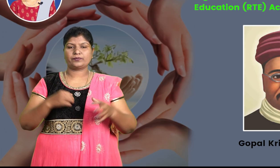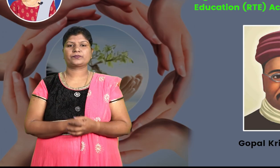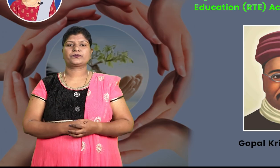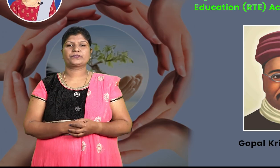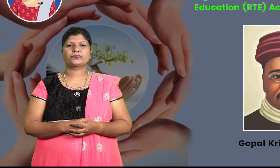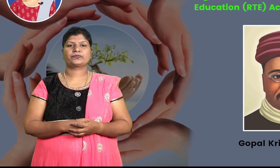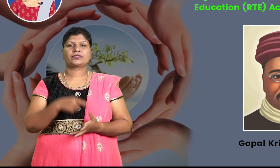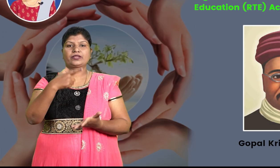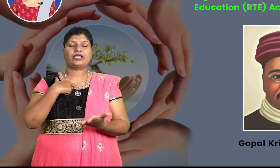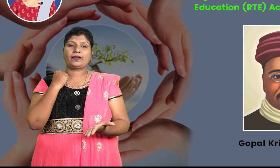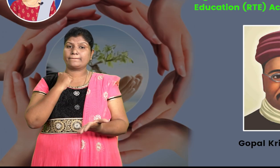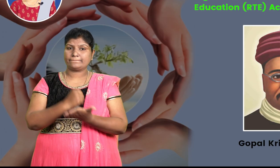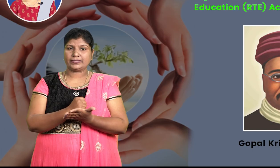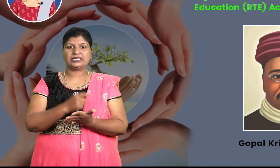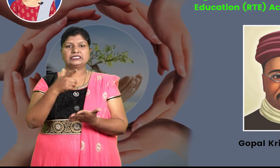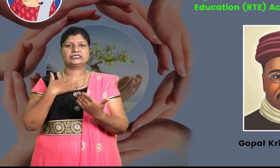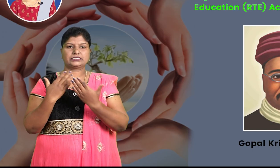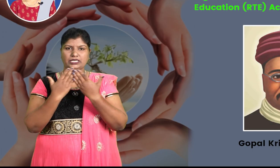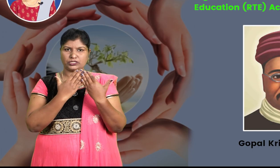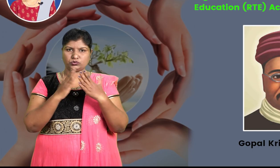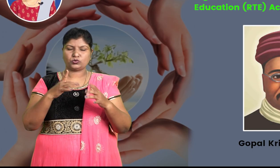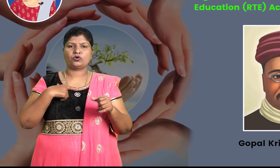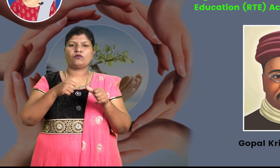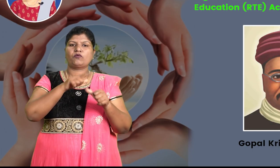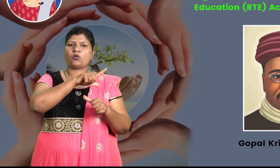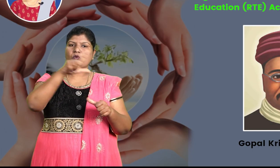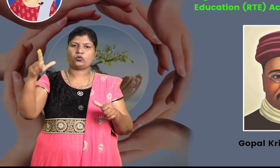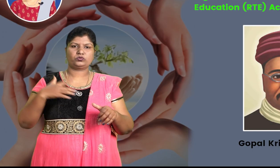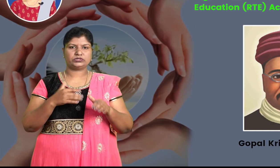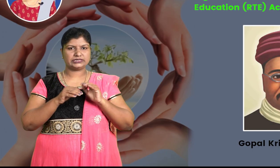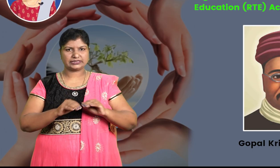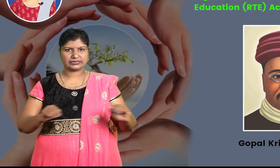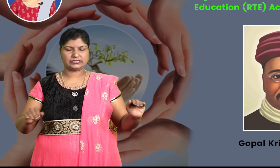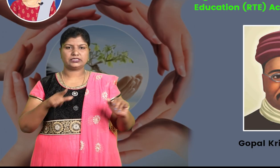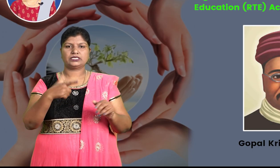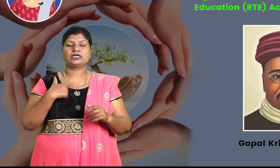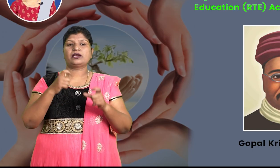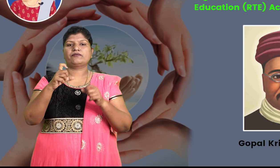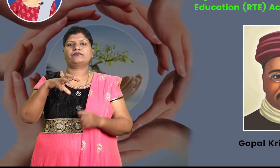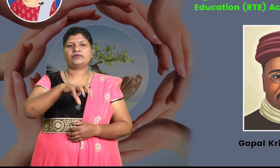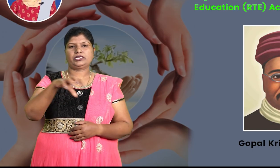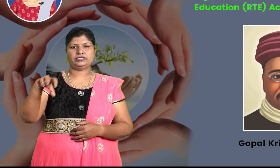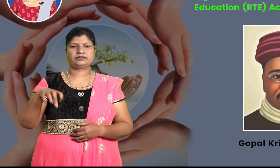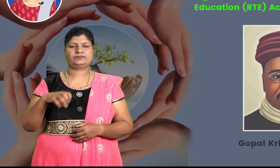and compulsory education for all children of the country.